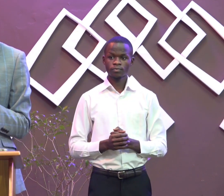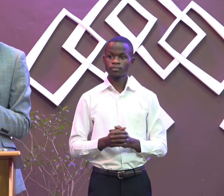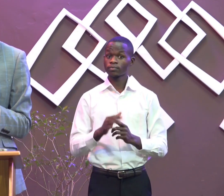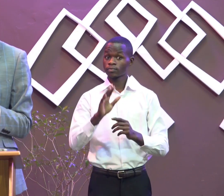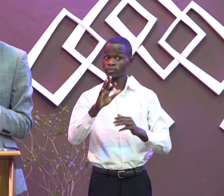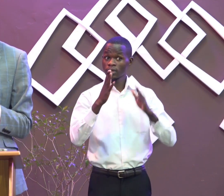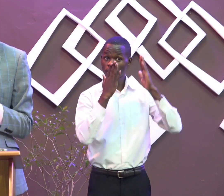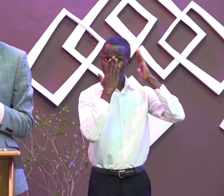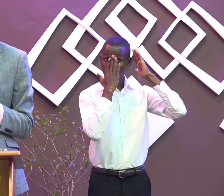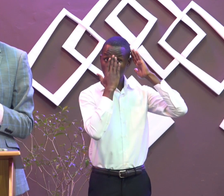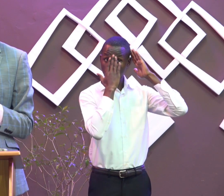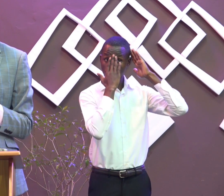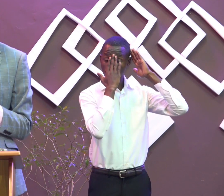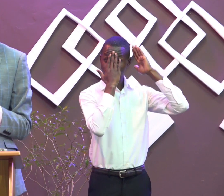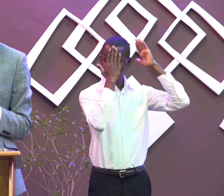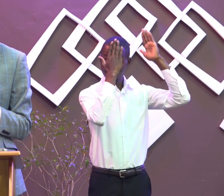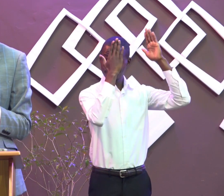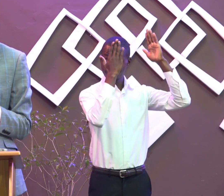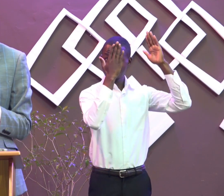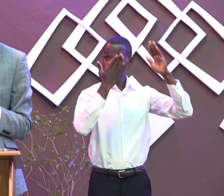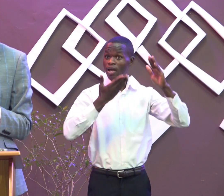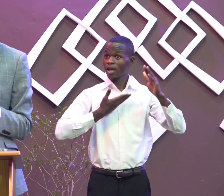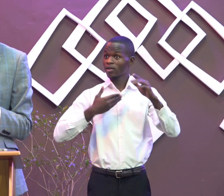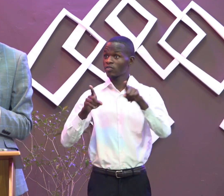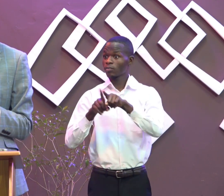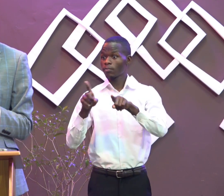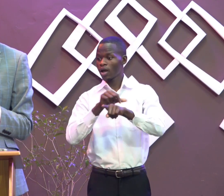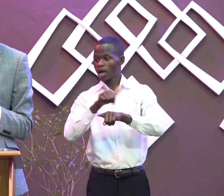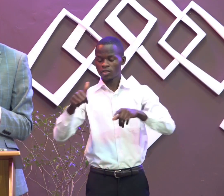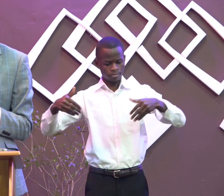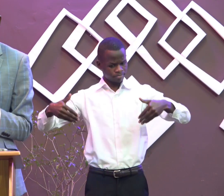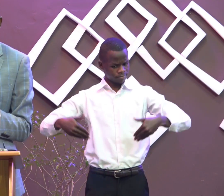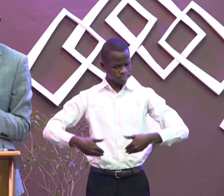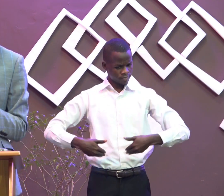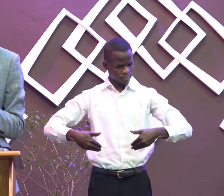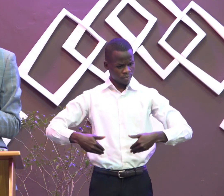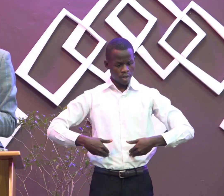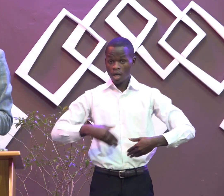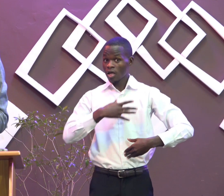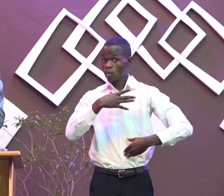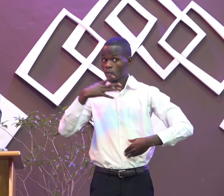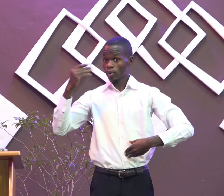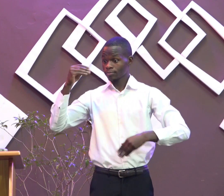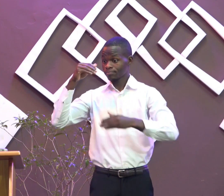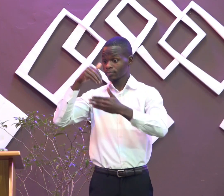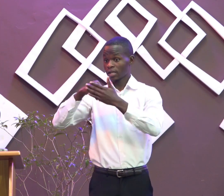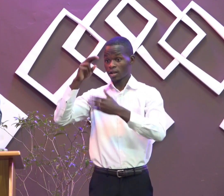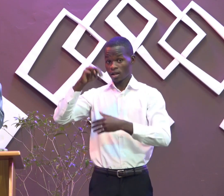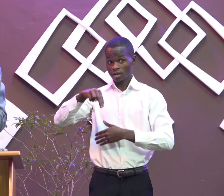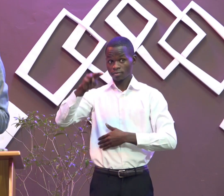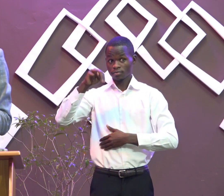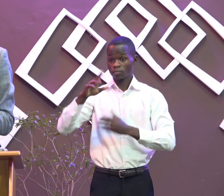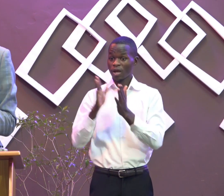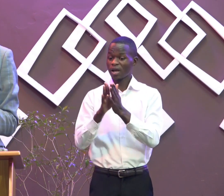Bishop ya kuba bloka, ya ina mwa bafukaba lawa, abamanyi bloka, ni bagenda mpilotie jiali afunye nasana, na